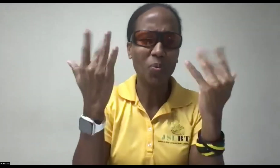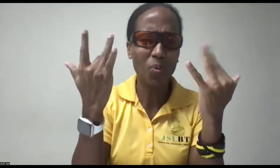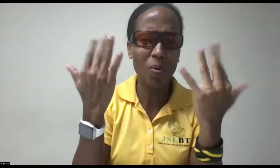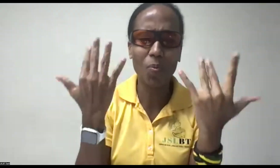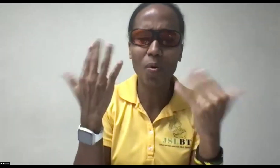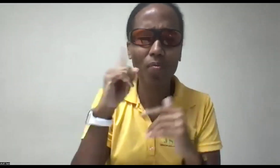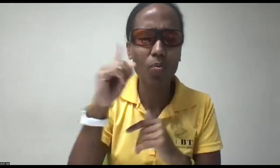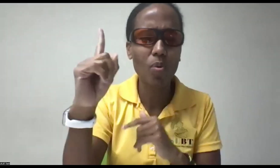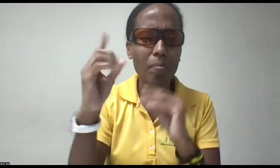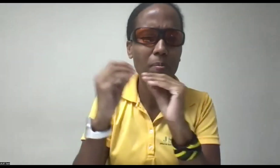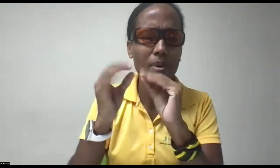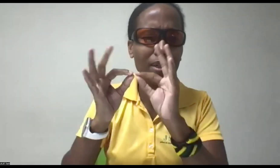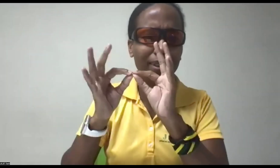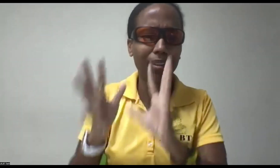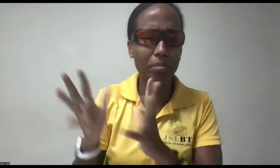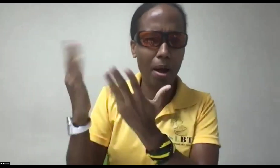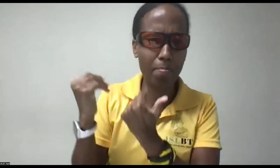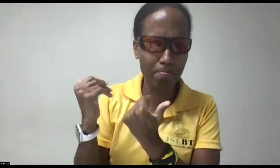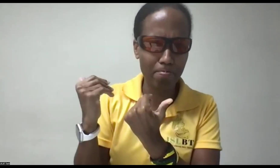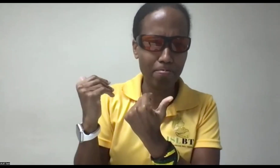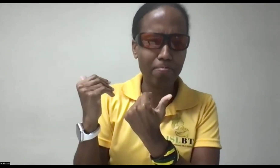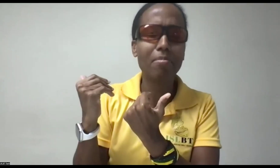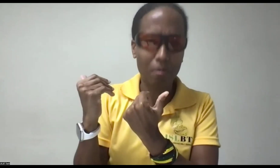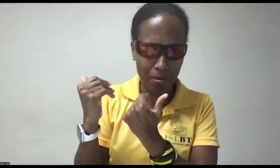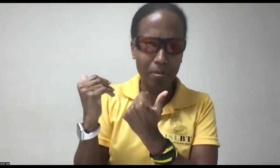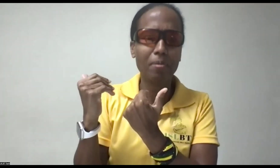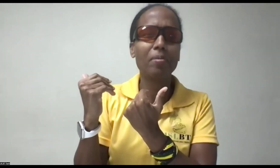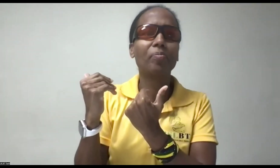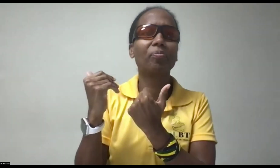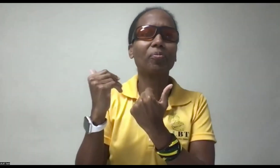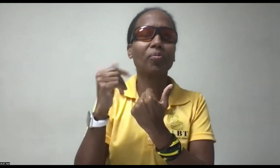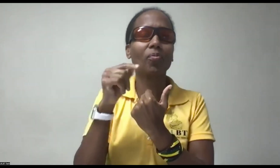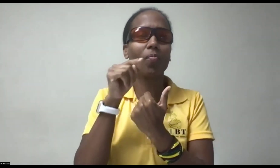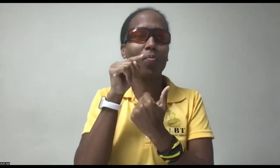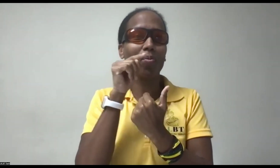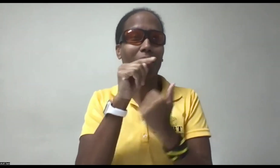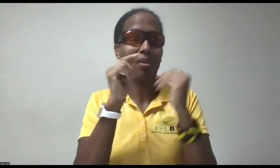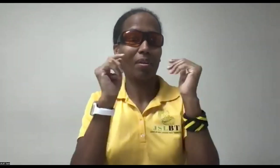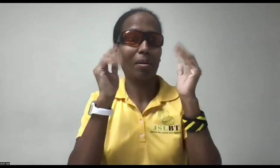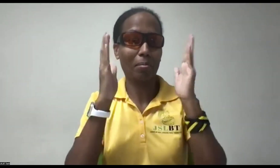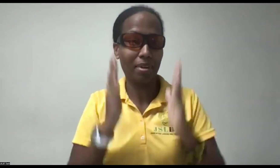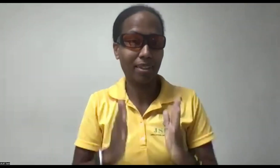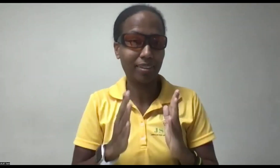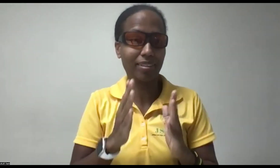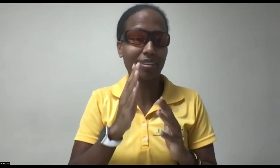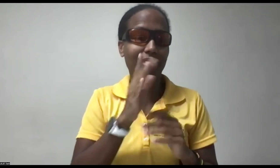All right, so we're going to wait for one more interpreter to get here,